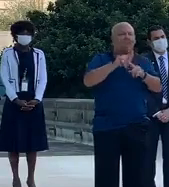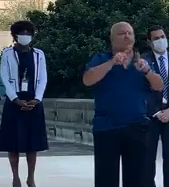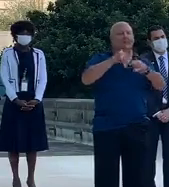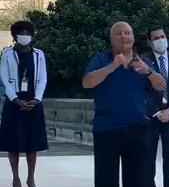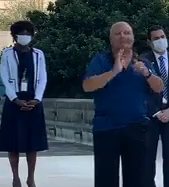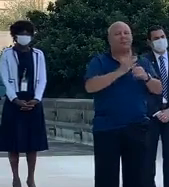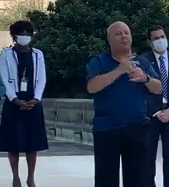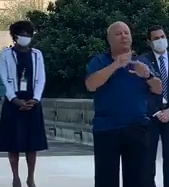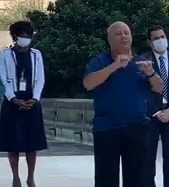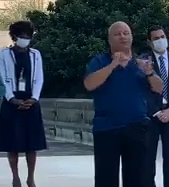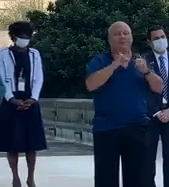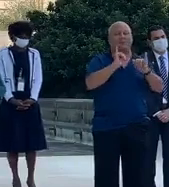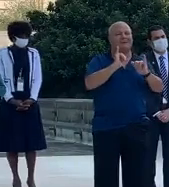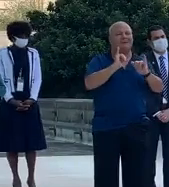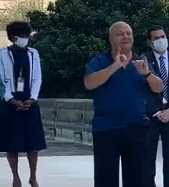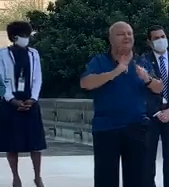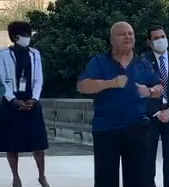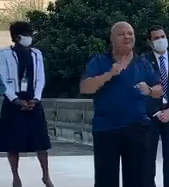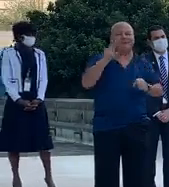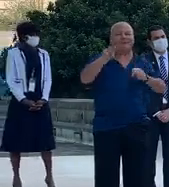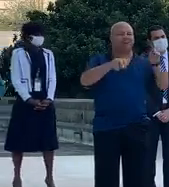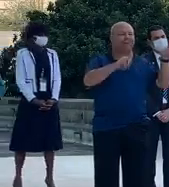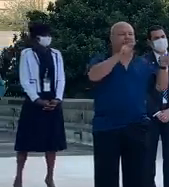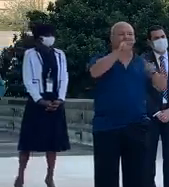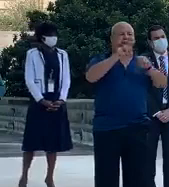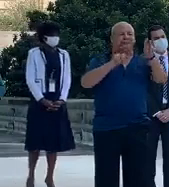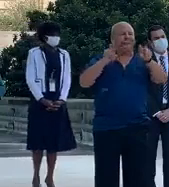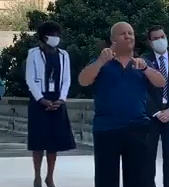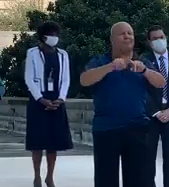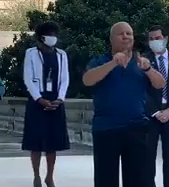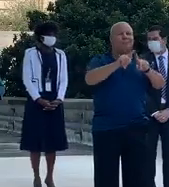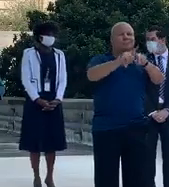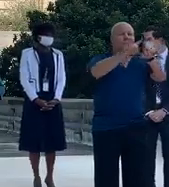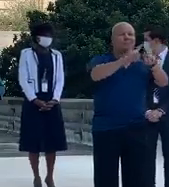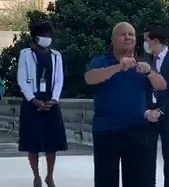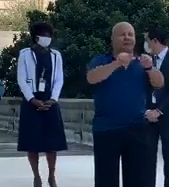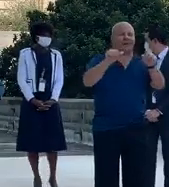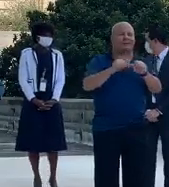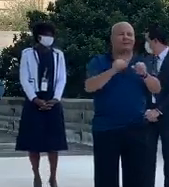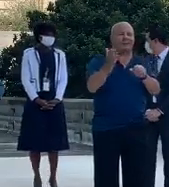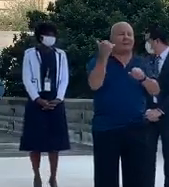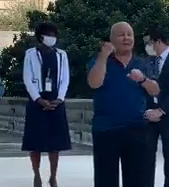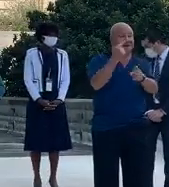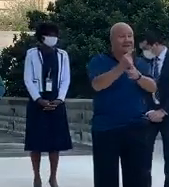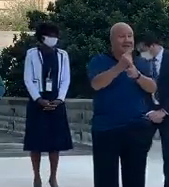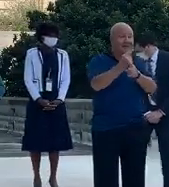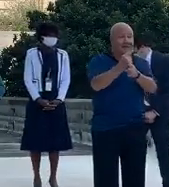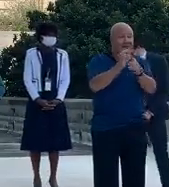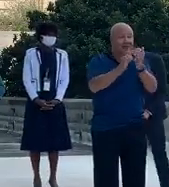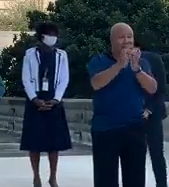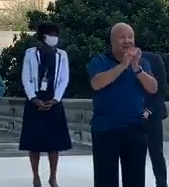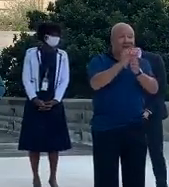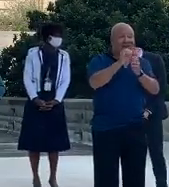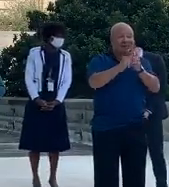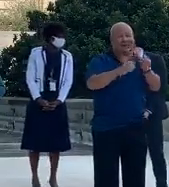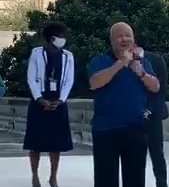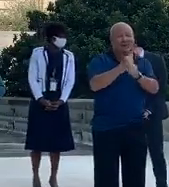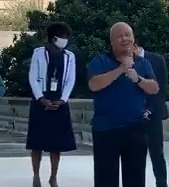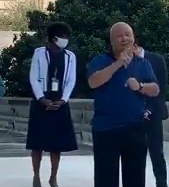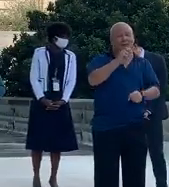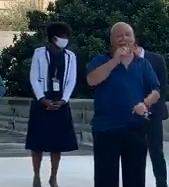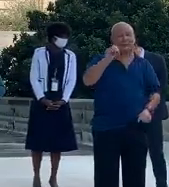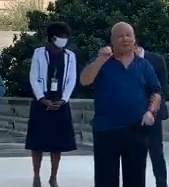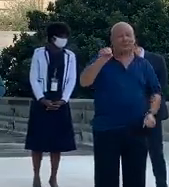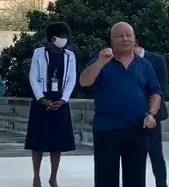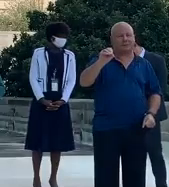everywhere. So really our last accurate count was in the year of 2000, where we showed up about 61%